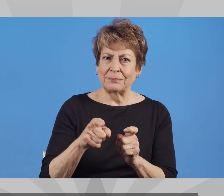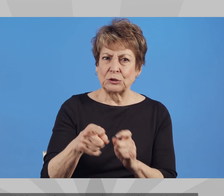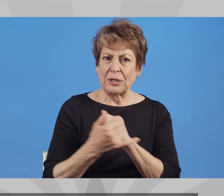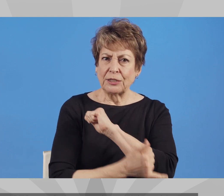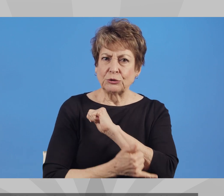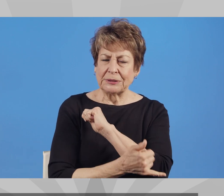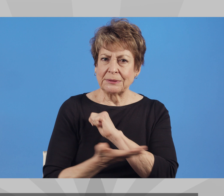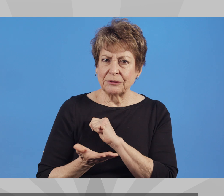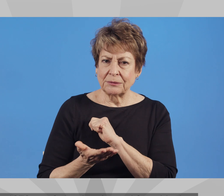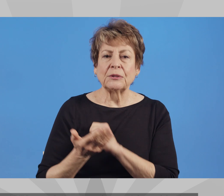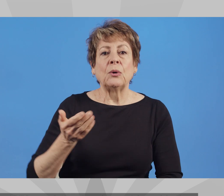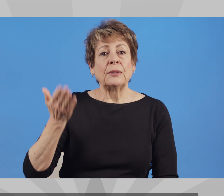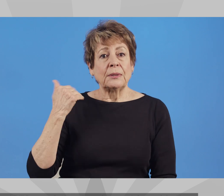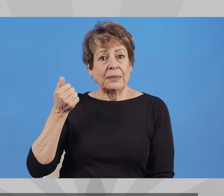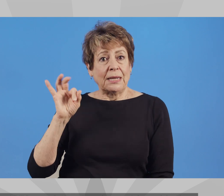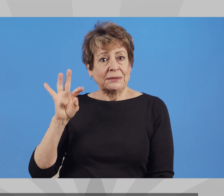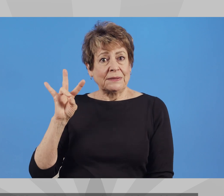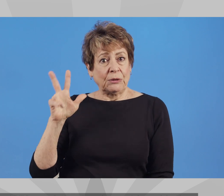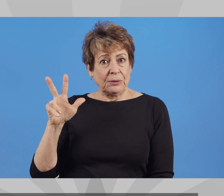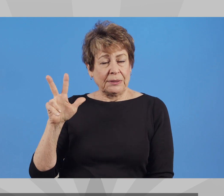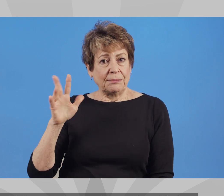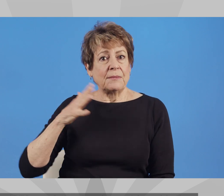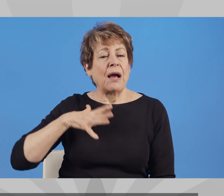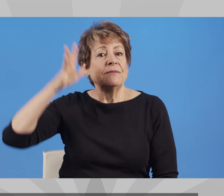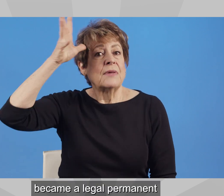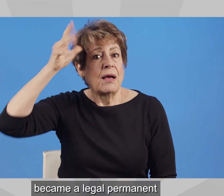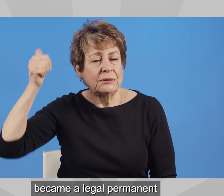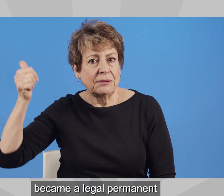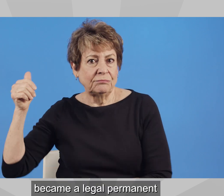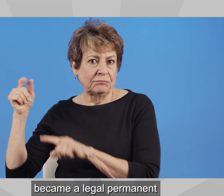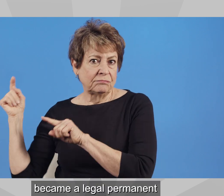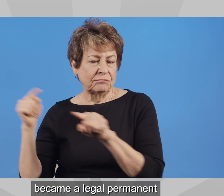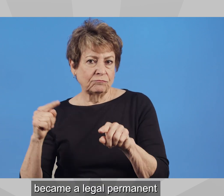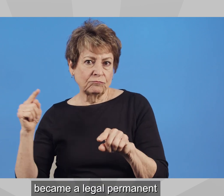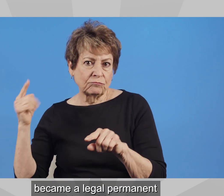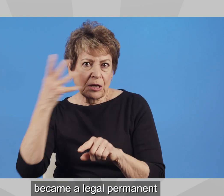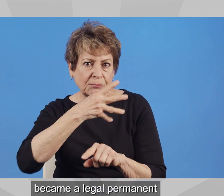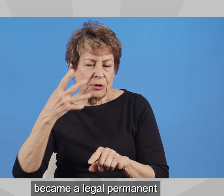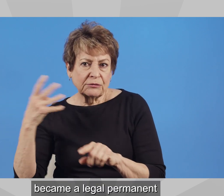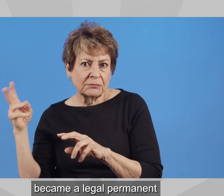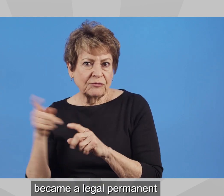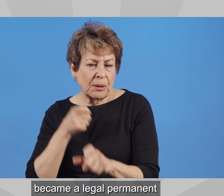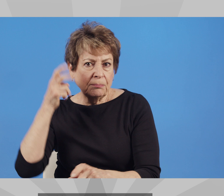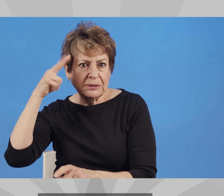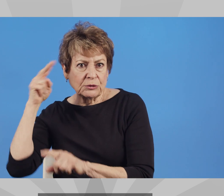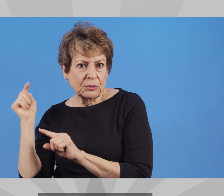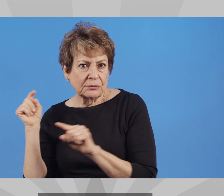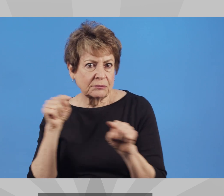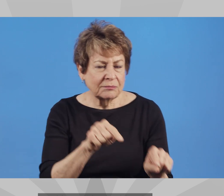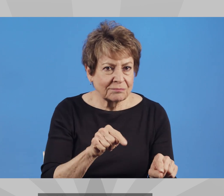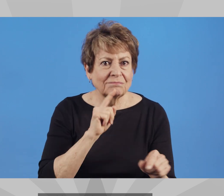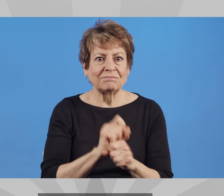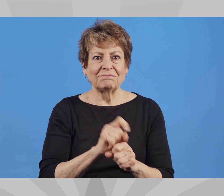In 1973, my father immigrated from Mexico, became a legal permanent resident of America, and